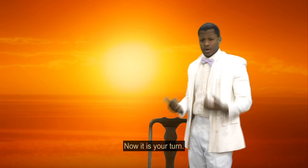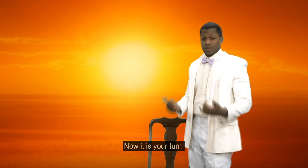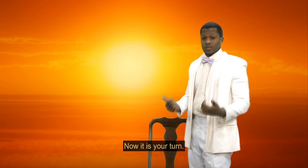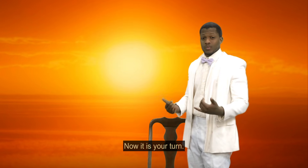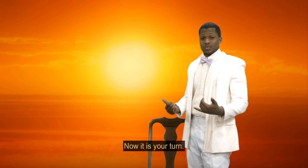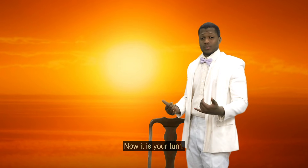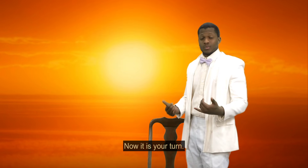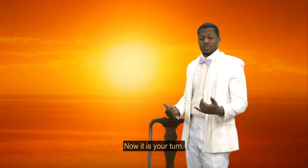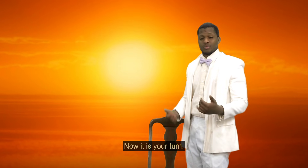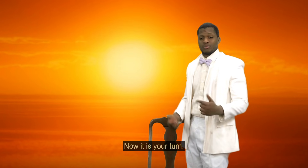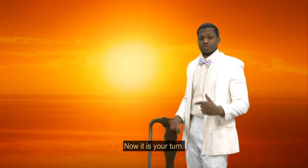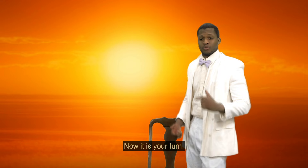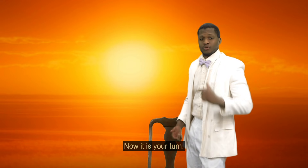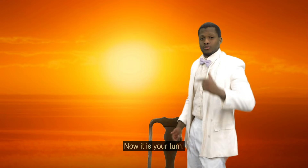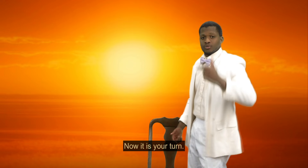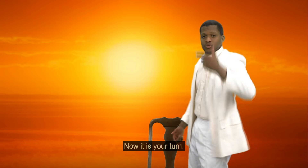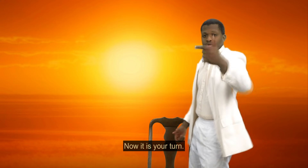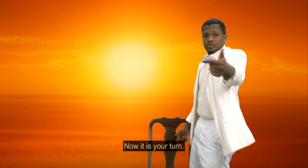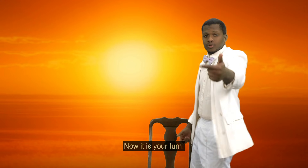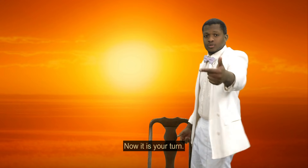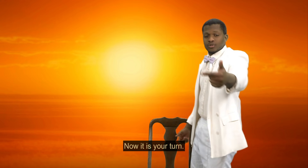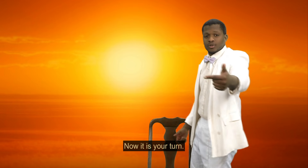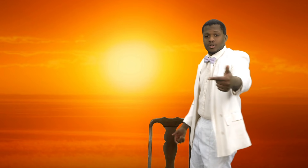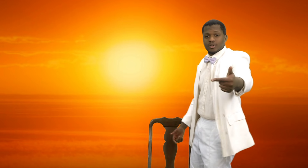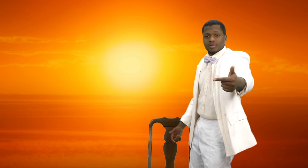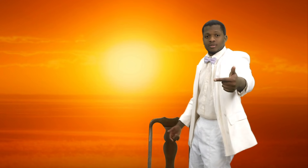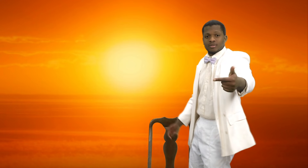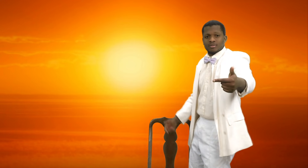Now, it is your turn.